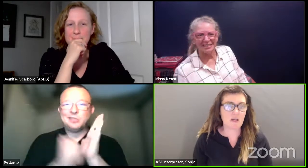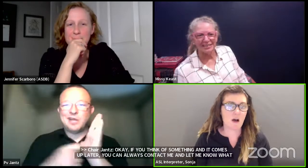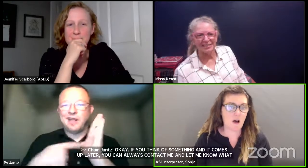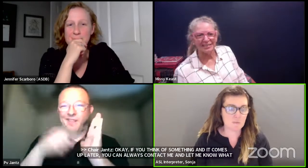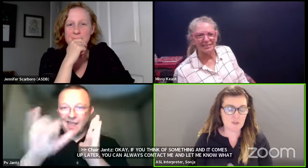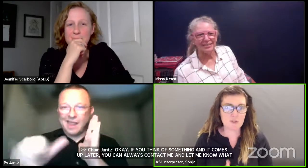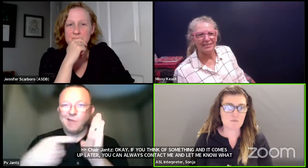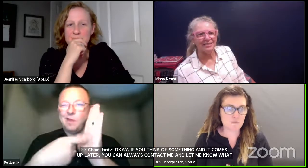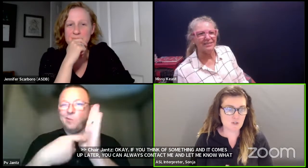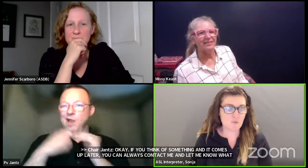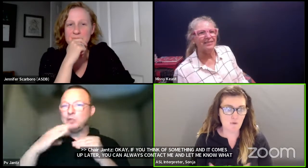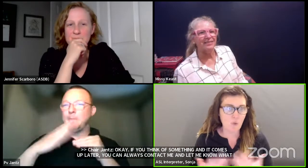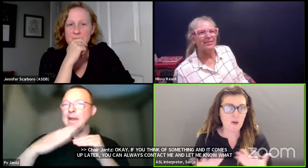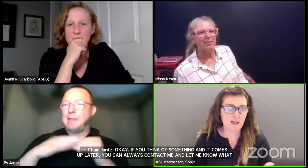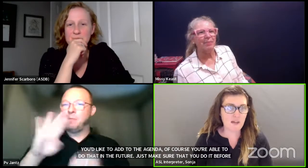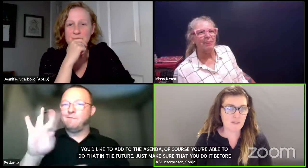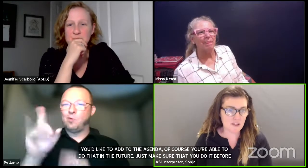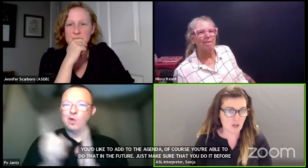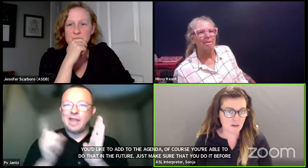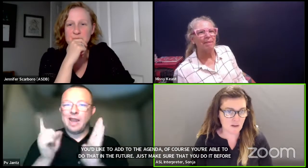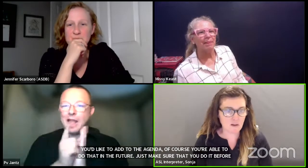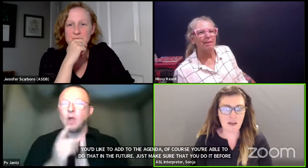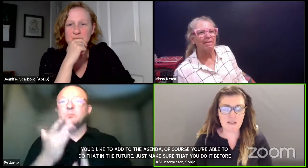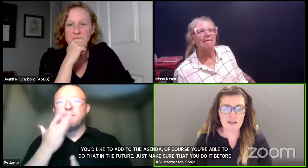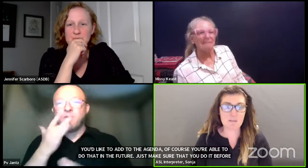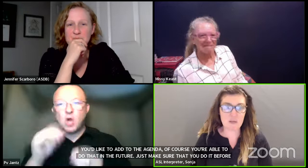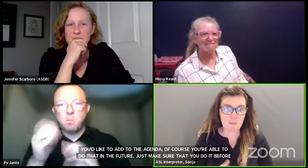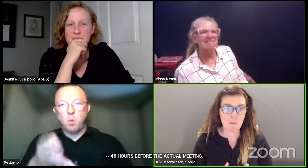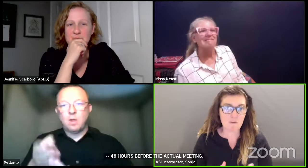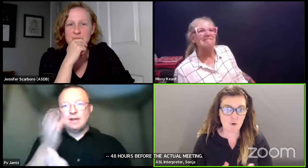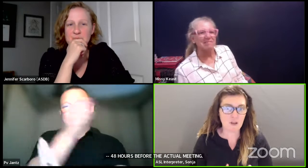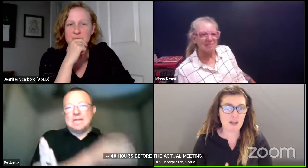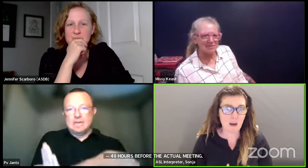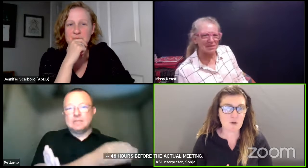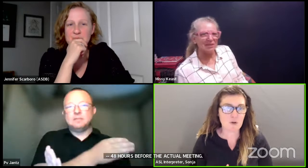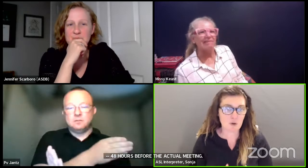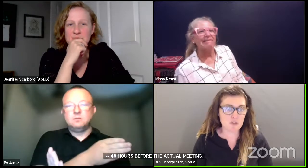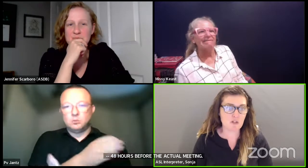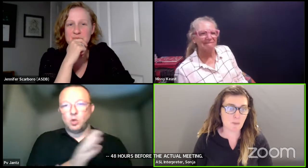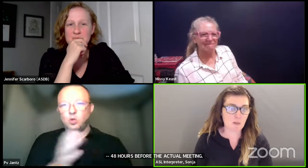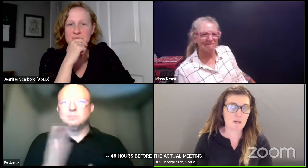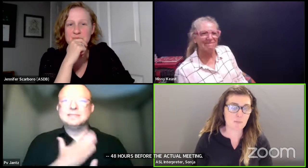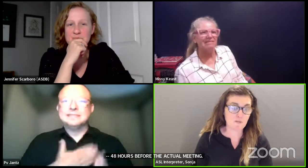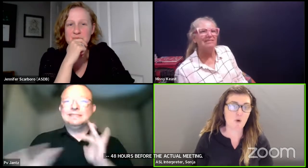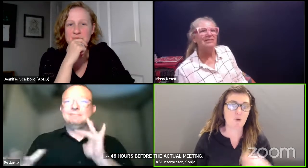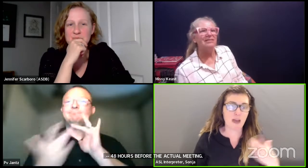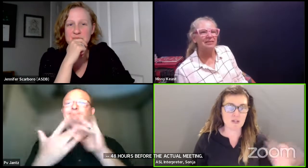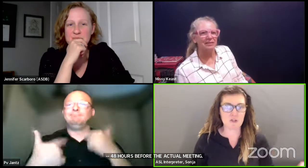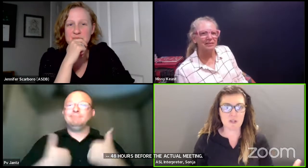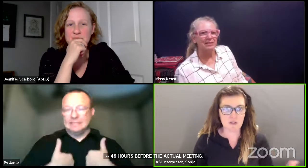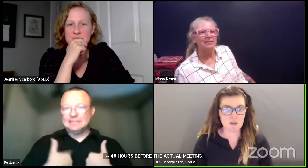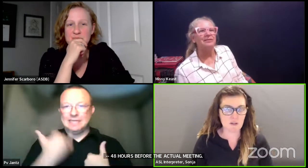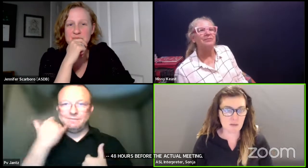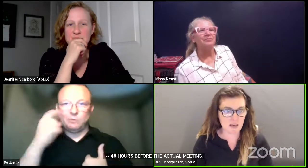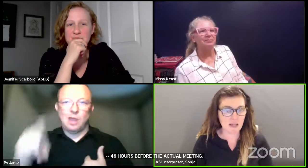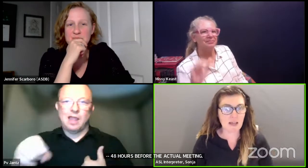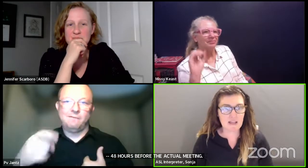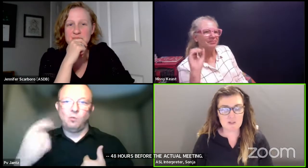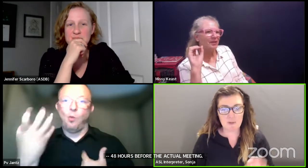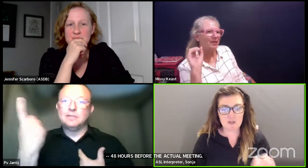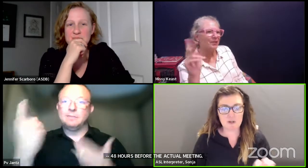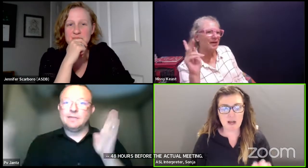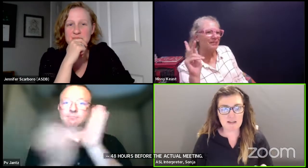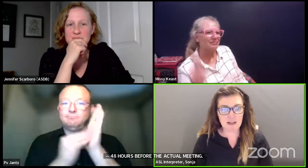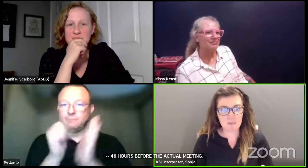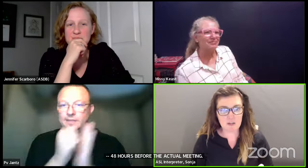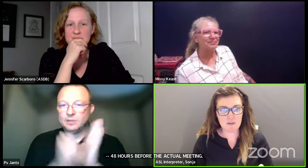notice of what is on the agenda, and that's a minimum of 48-hour notice to the public before we actually conduct the meeting.